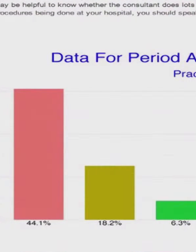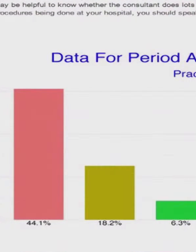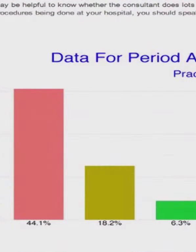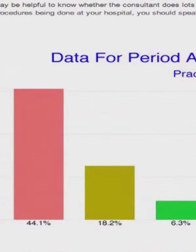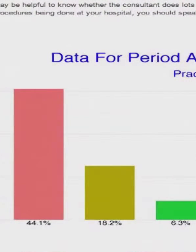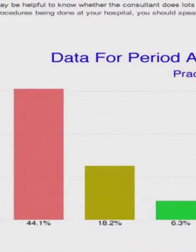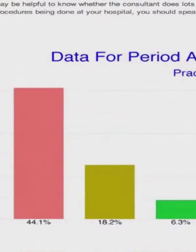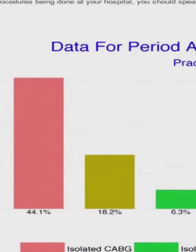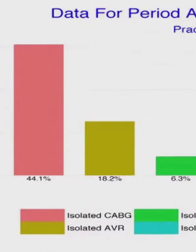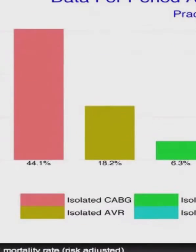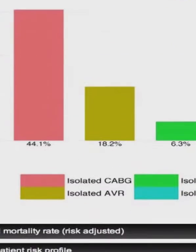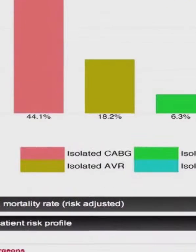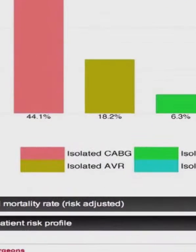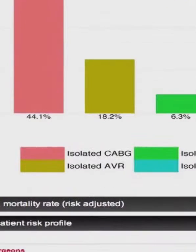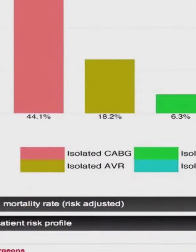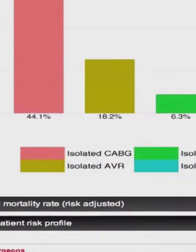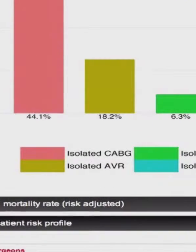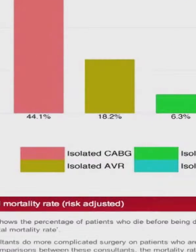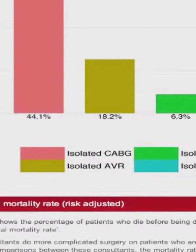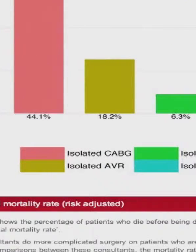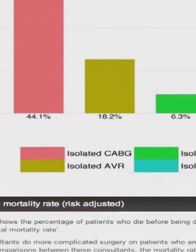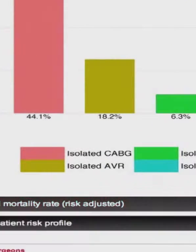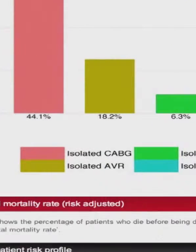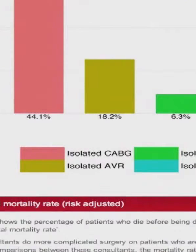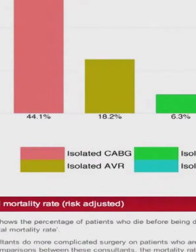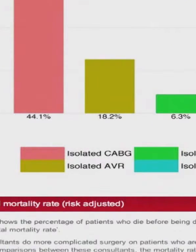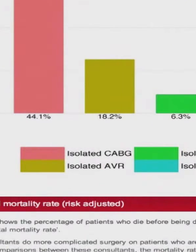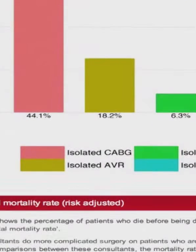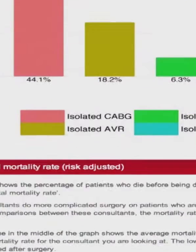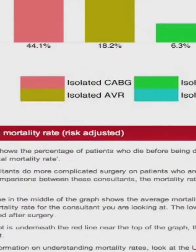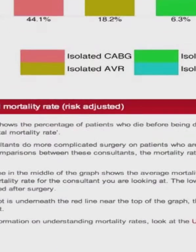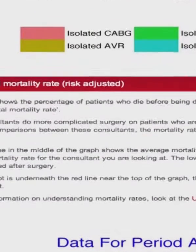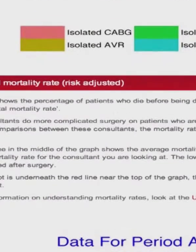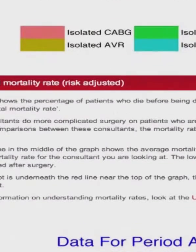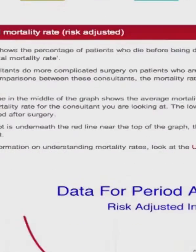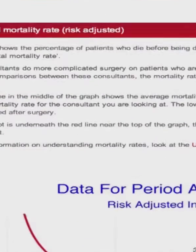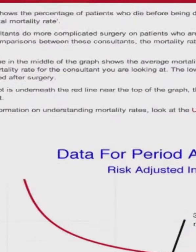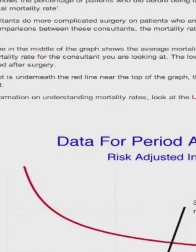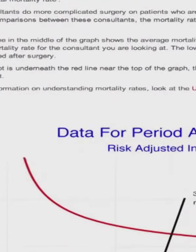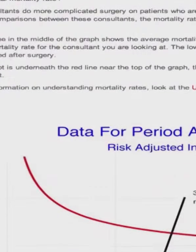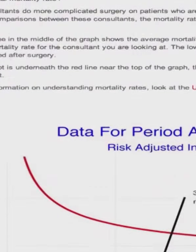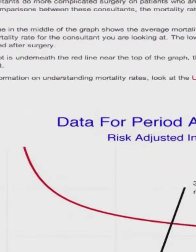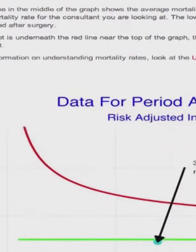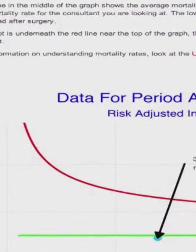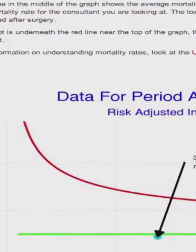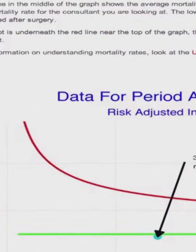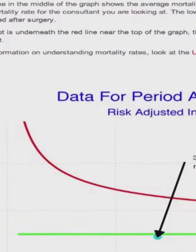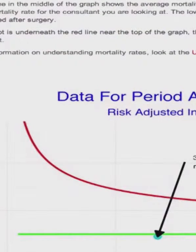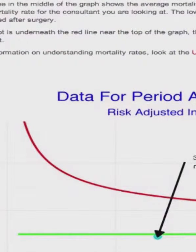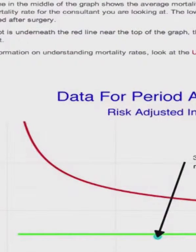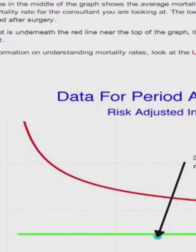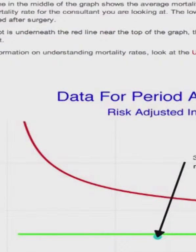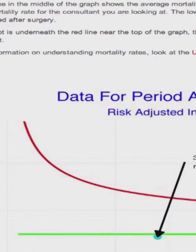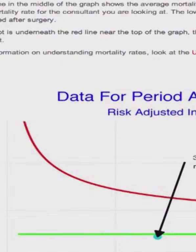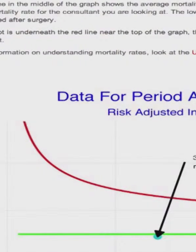surgery, which is my specialist interest. And that's out there, and you can compare that to everybody else. This is my risk-adjusted in-hospital mortality. So this is a funnel